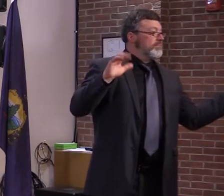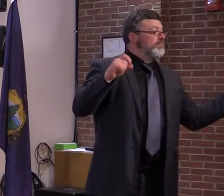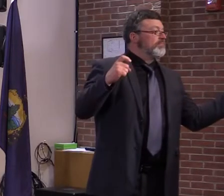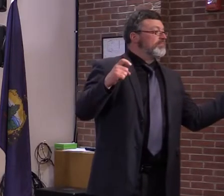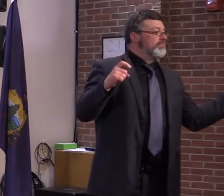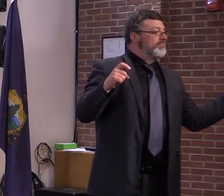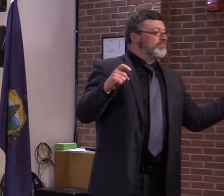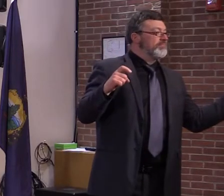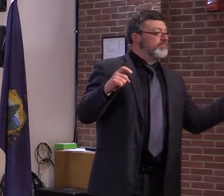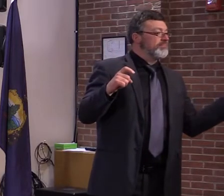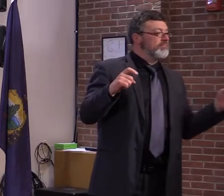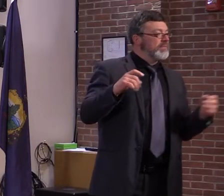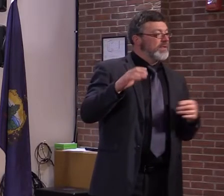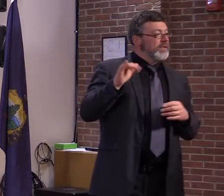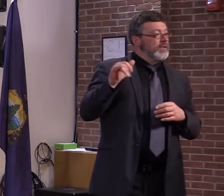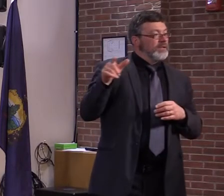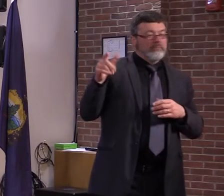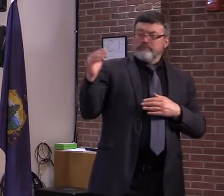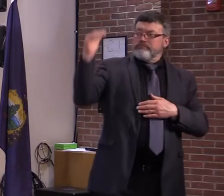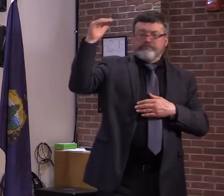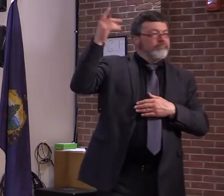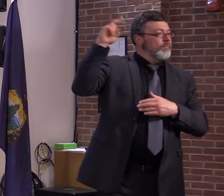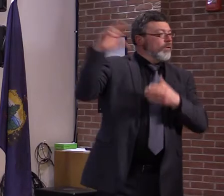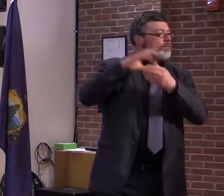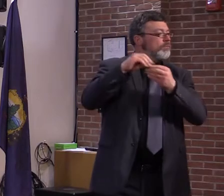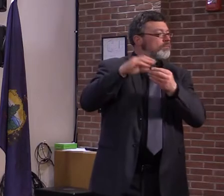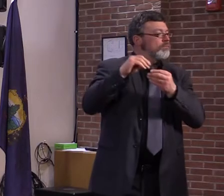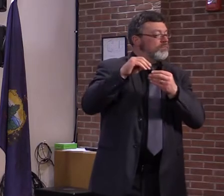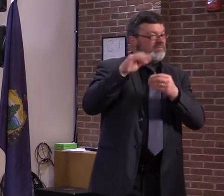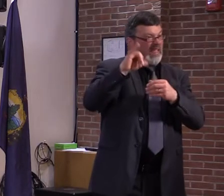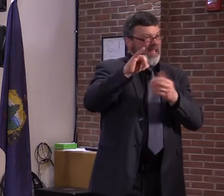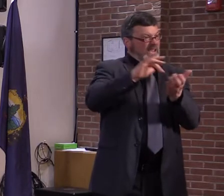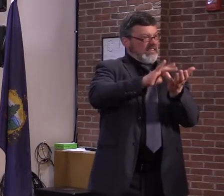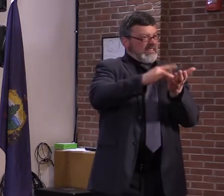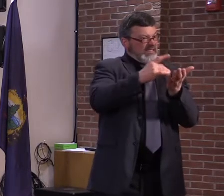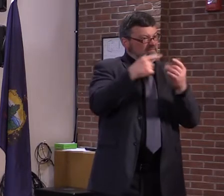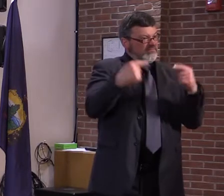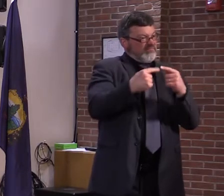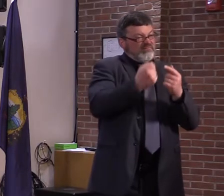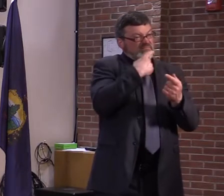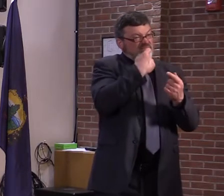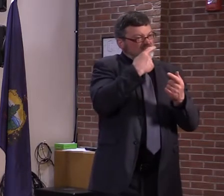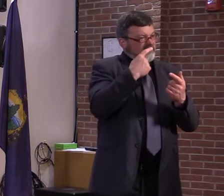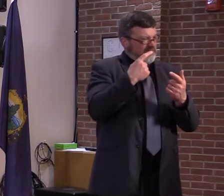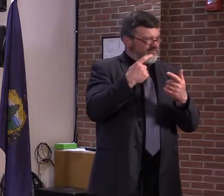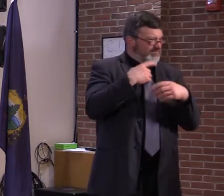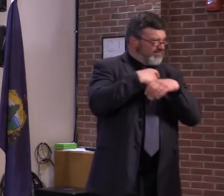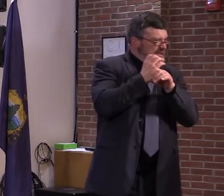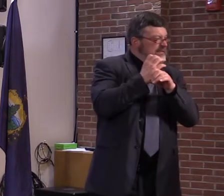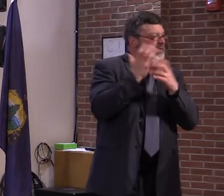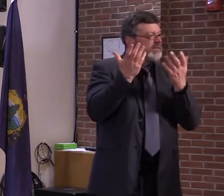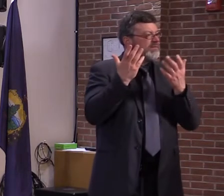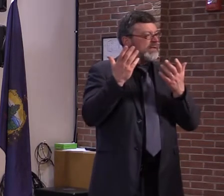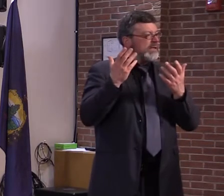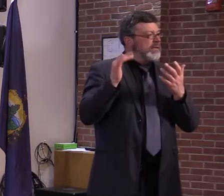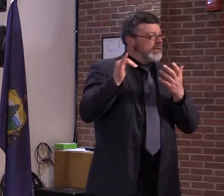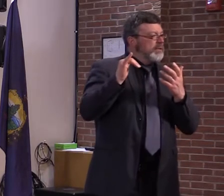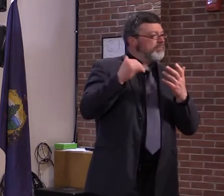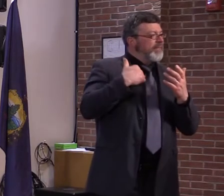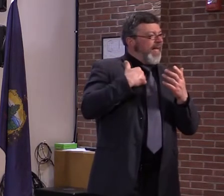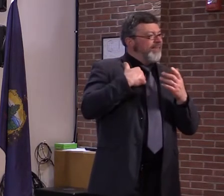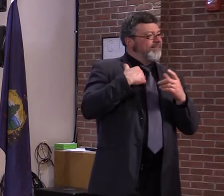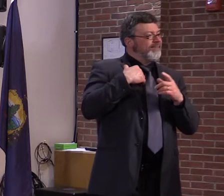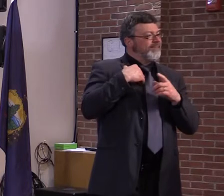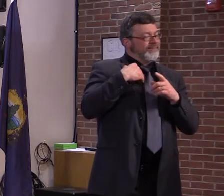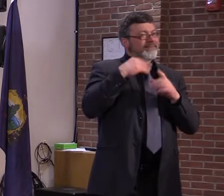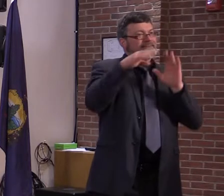opening comments about the overdose crisis. House Bill 728 puts forward a number of harm